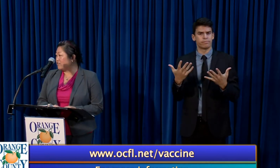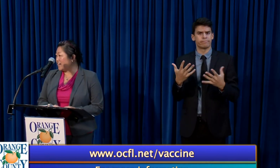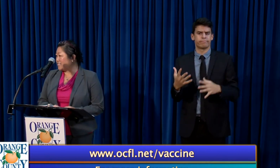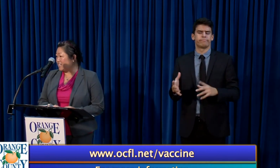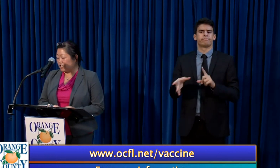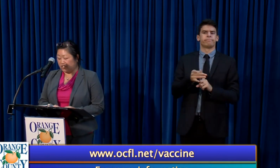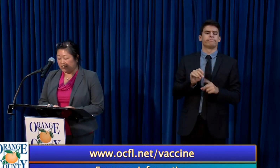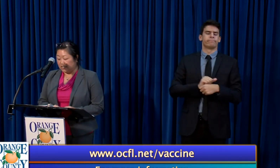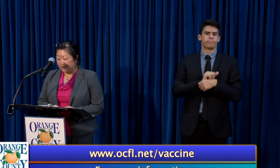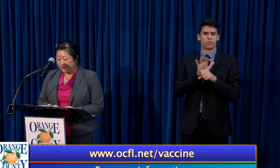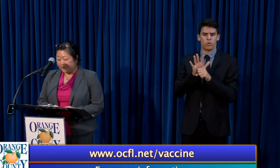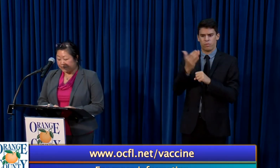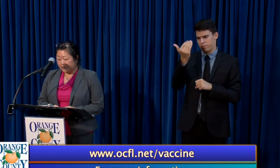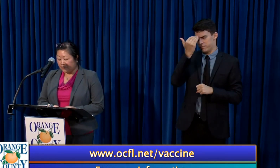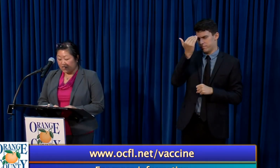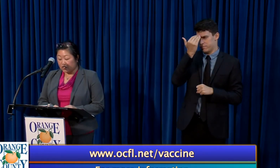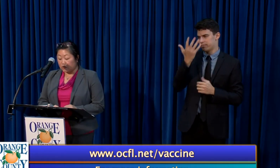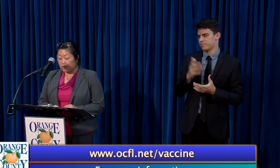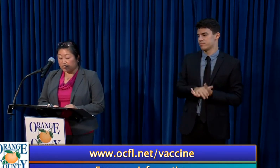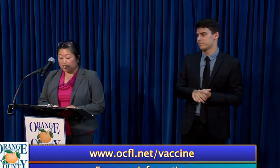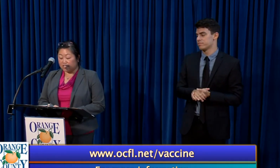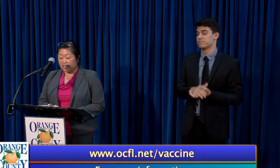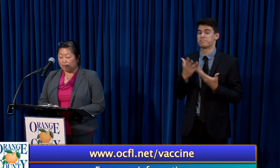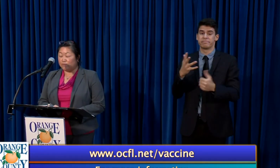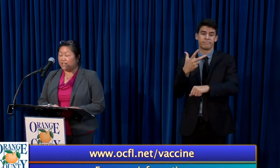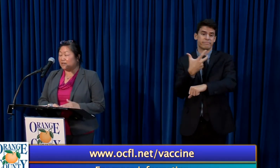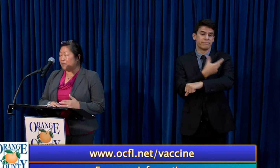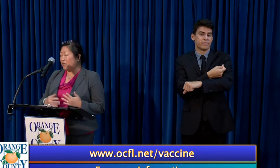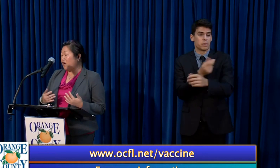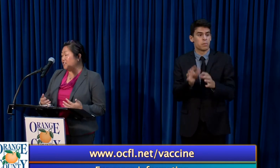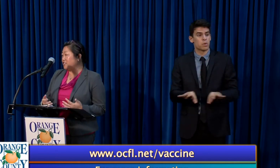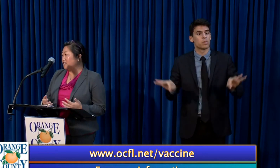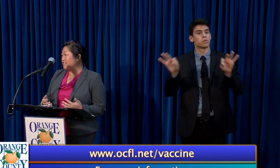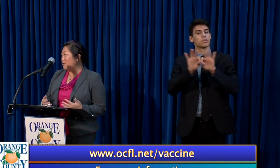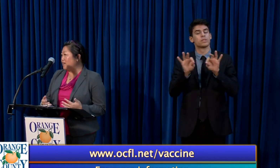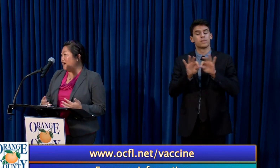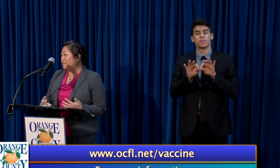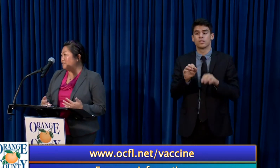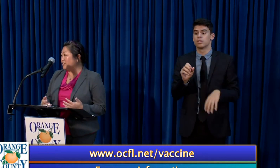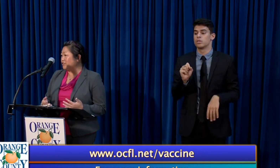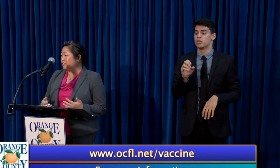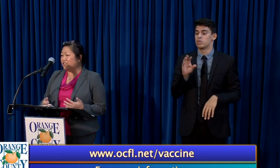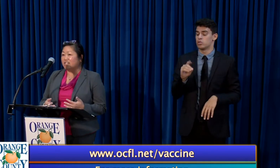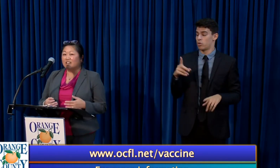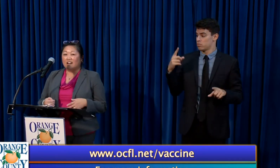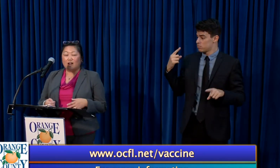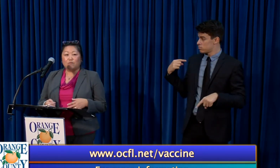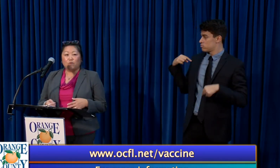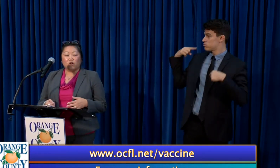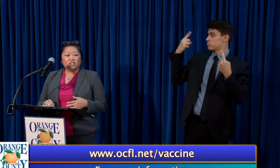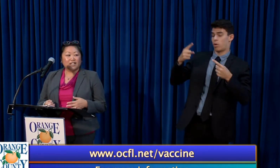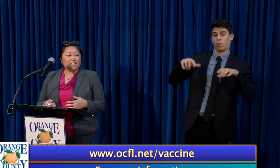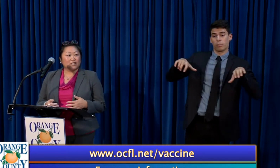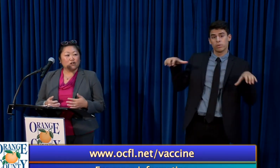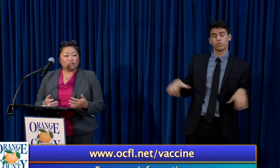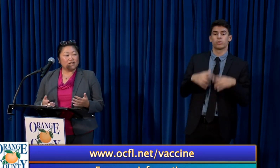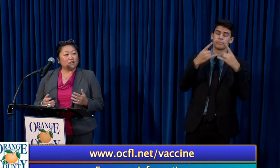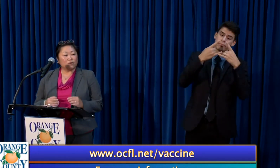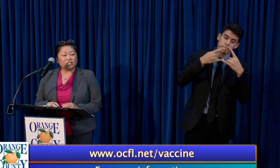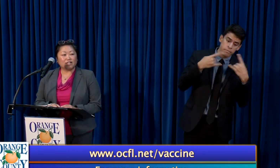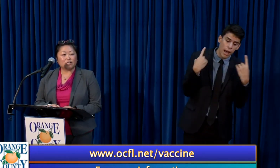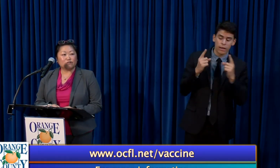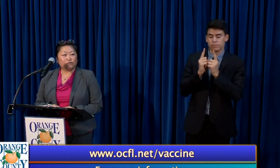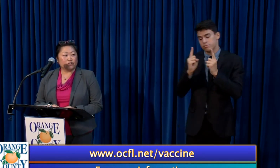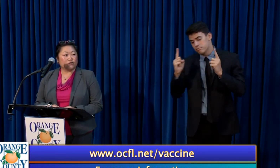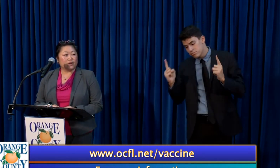includes vaccination. So the same pandemic precautions that we have observed works against COVID and